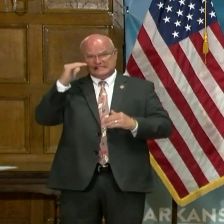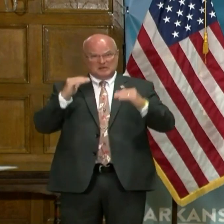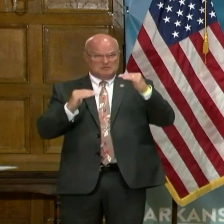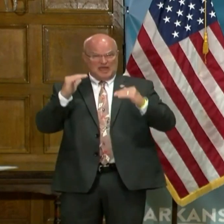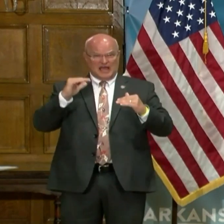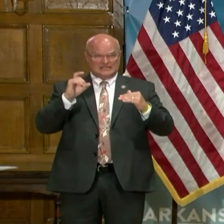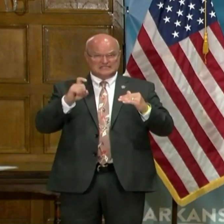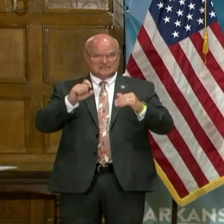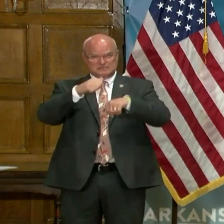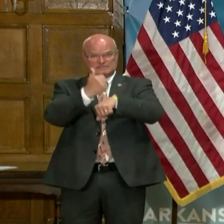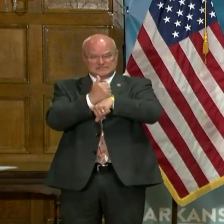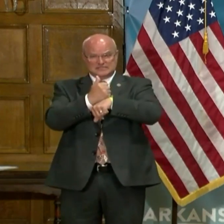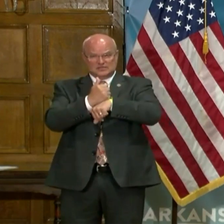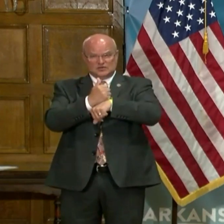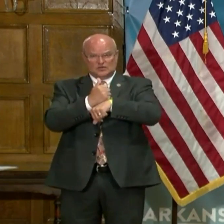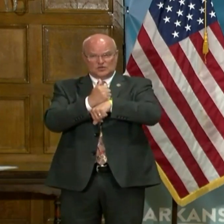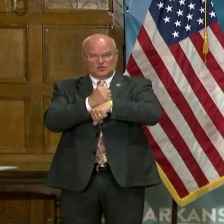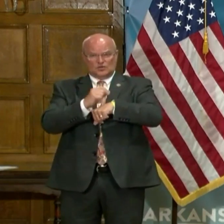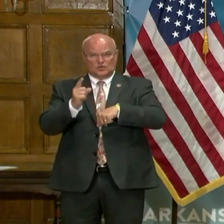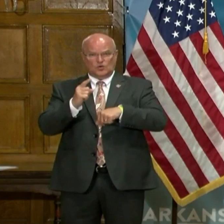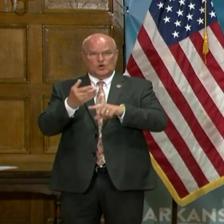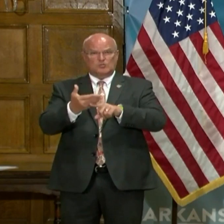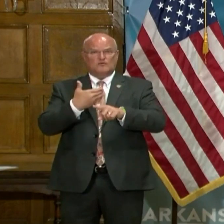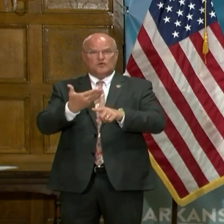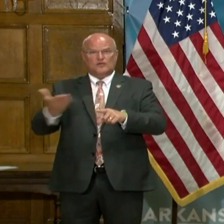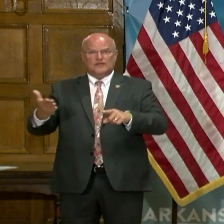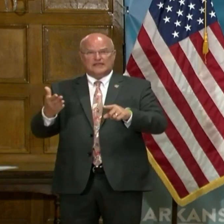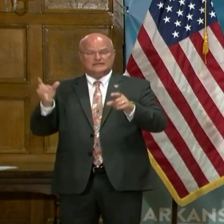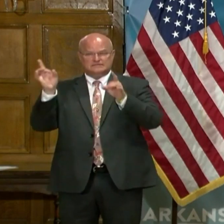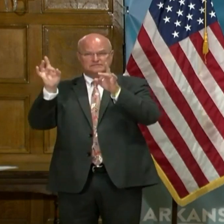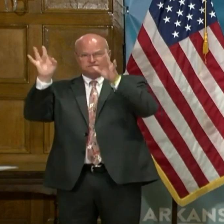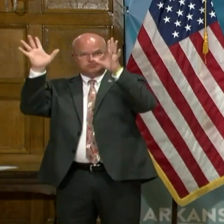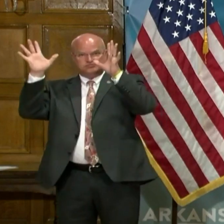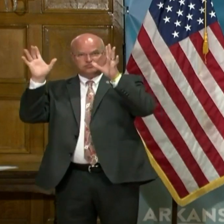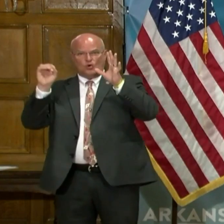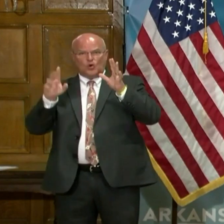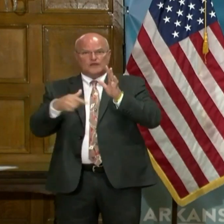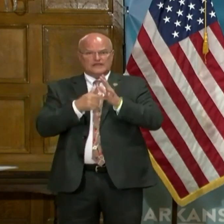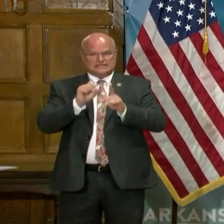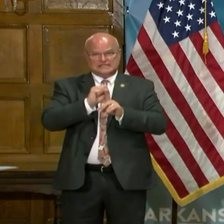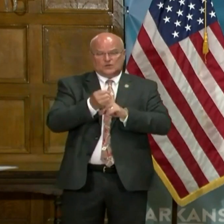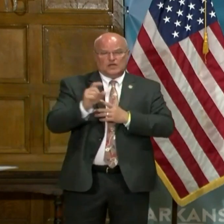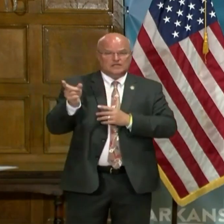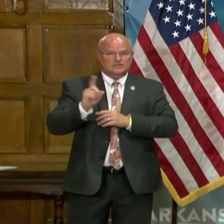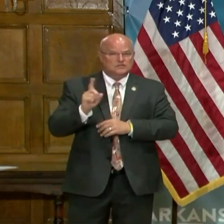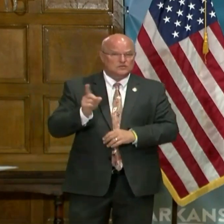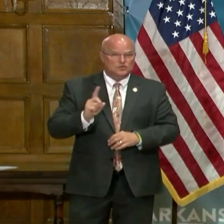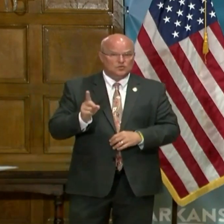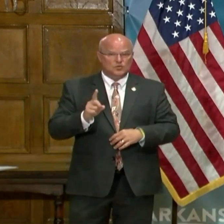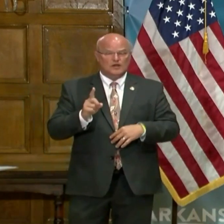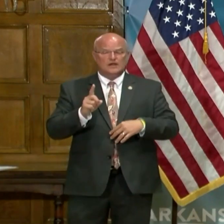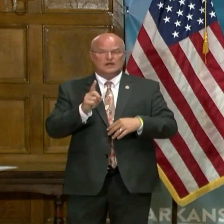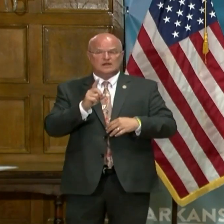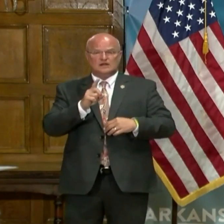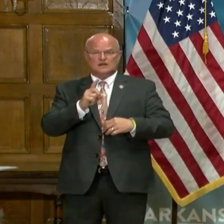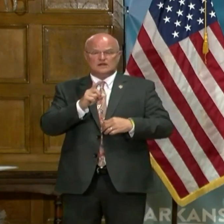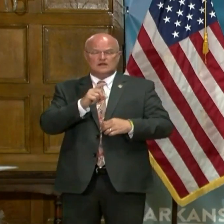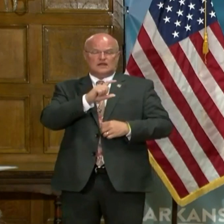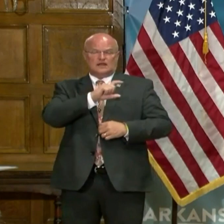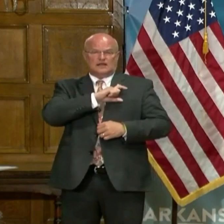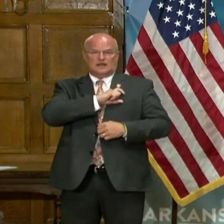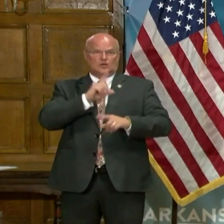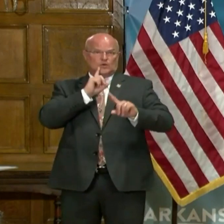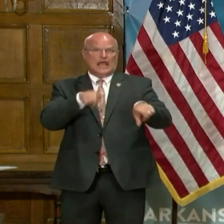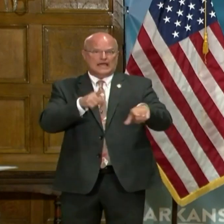that needs to be struck to where before things get out of hand, or is this just a situation where law enforcement just has to